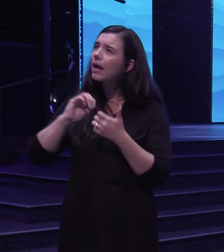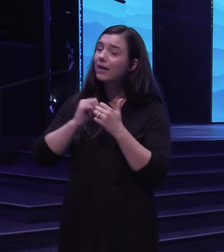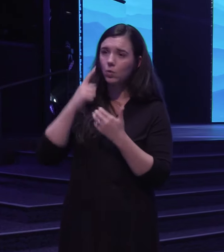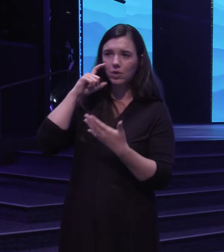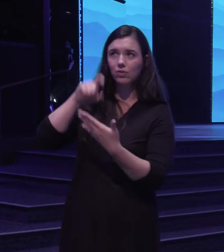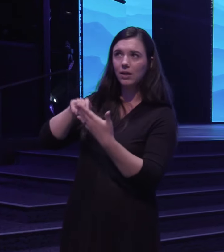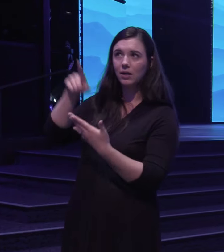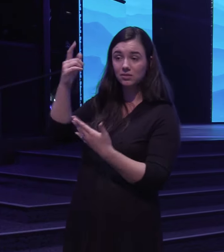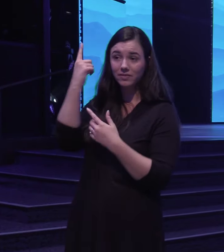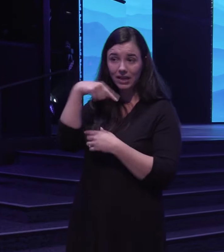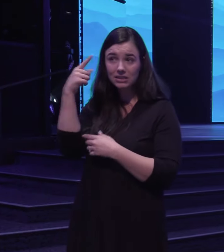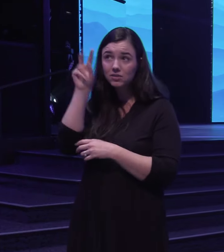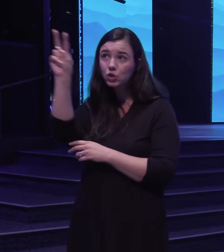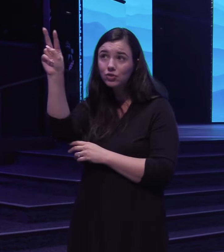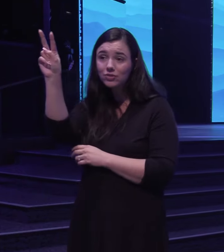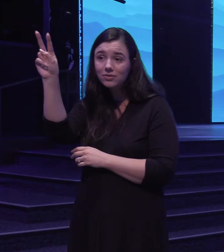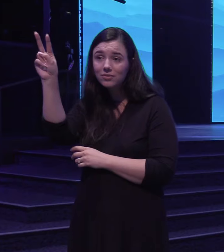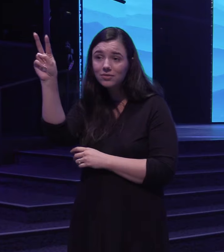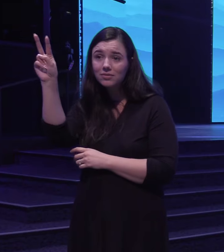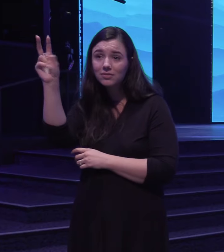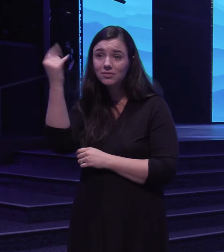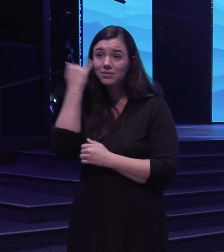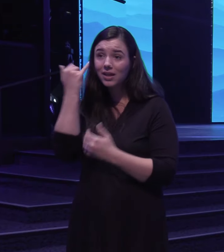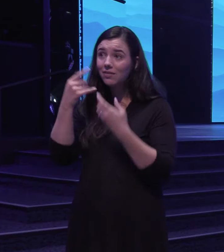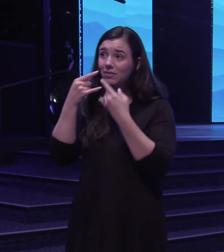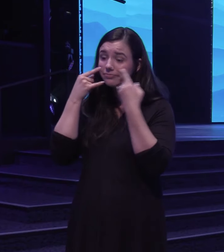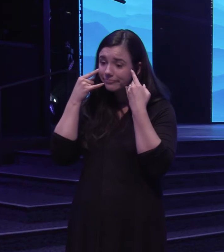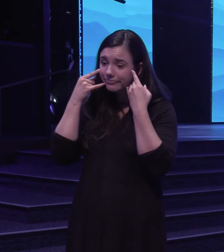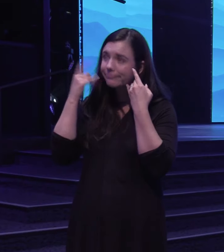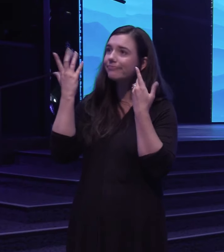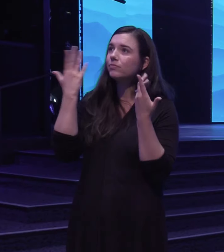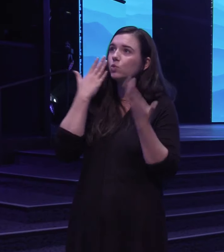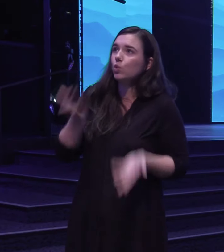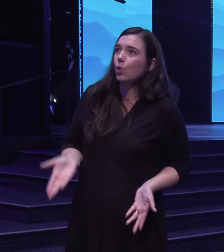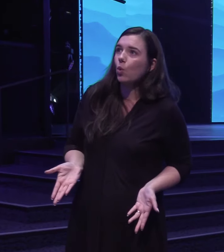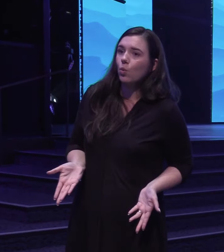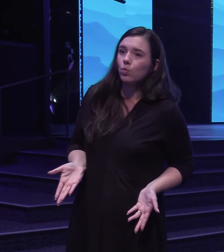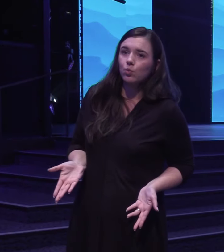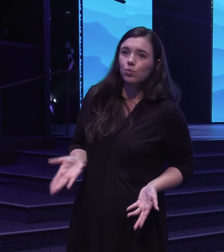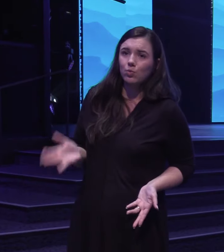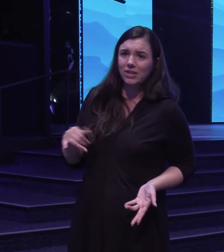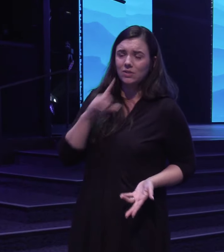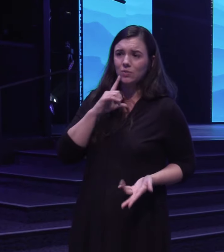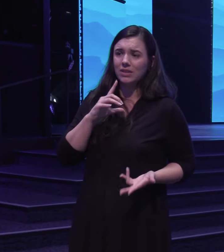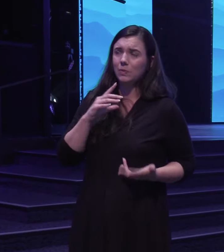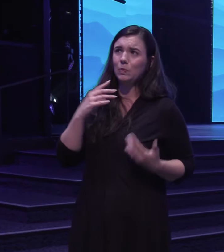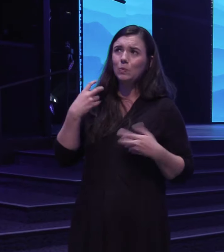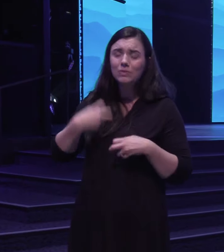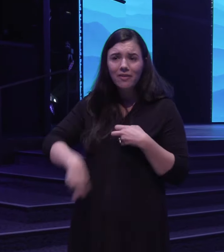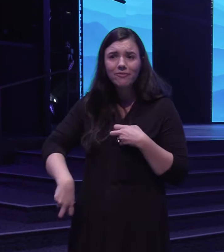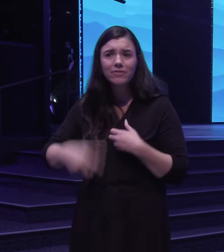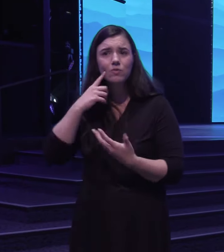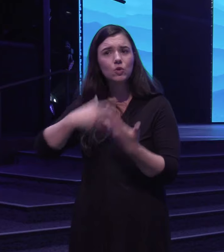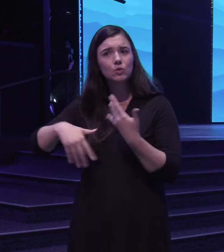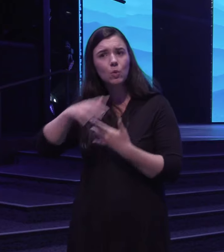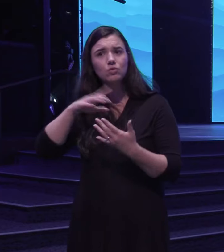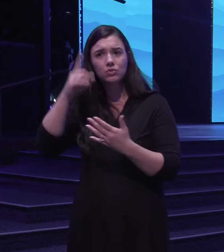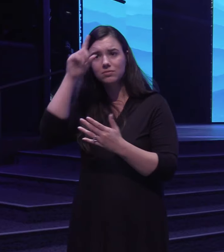face. You can't tell that. That's a real deficit in terms of